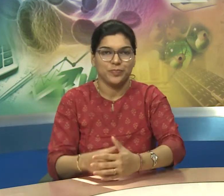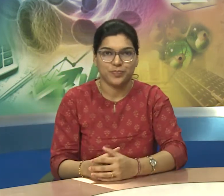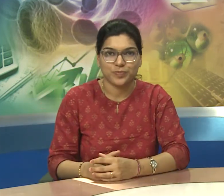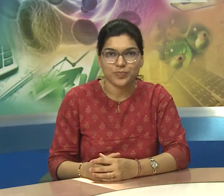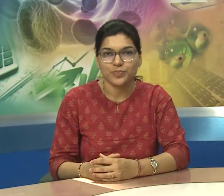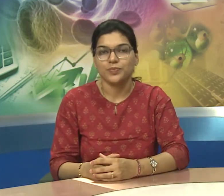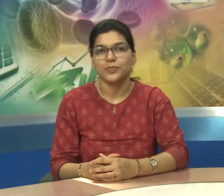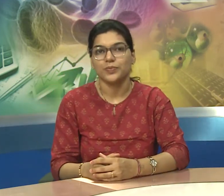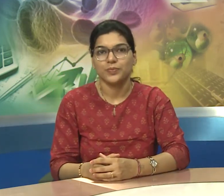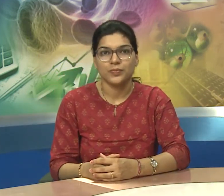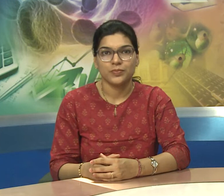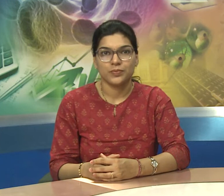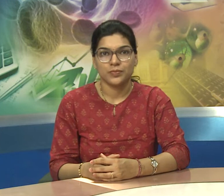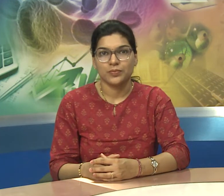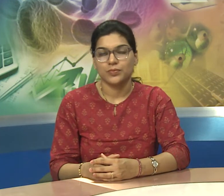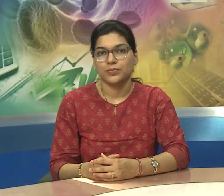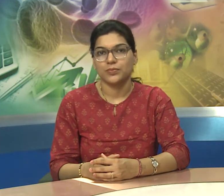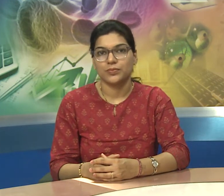any retailer. He will sell it to wholesaler.